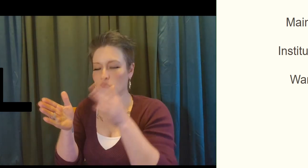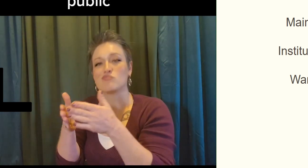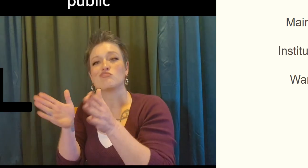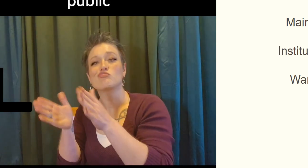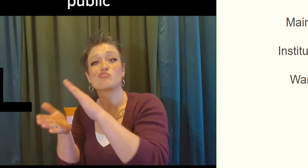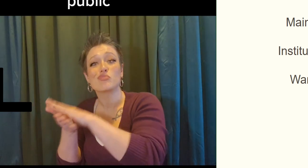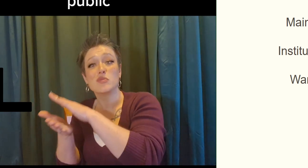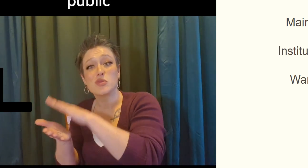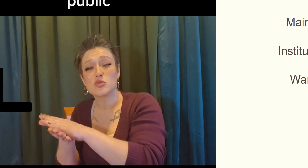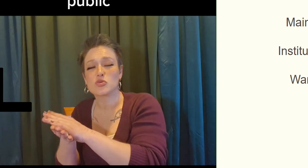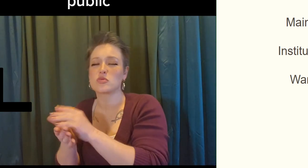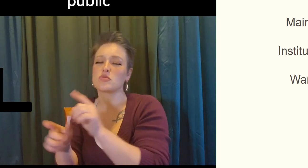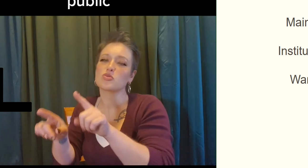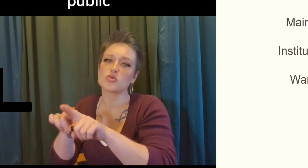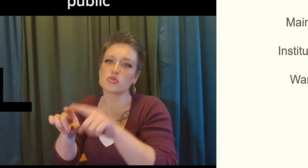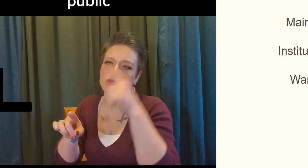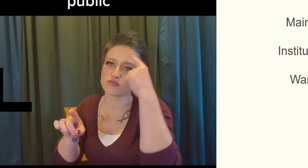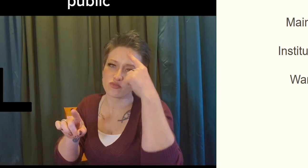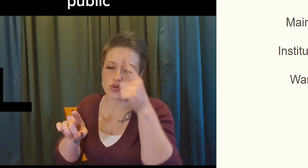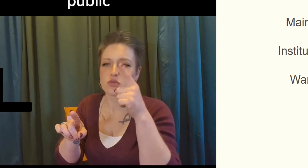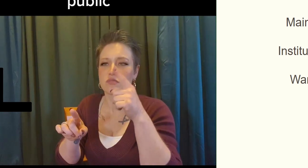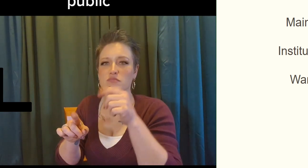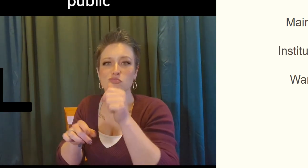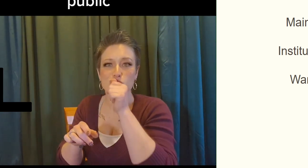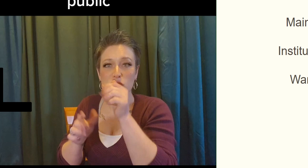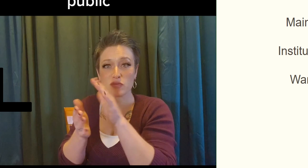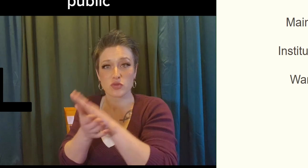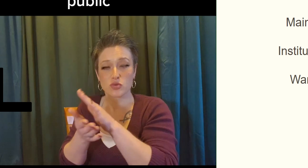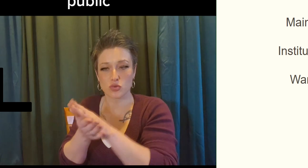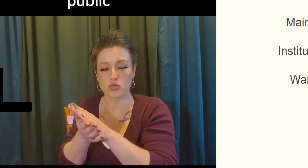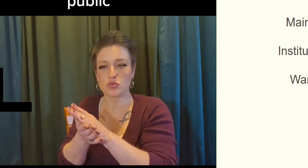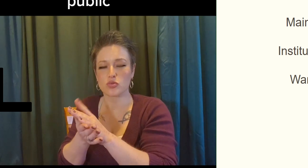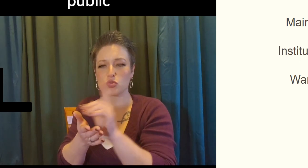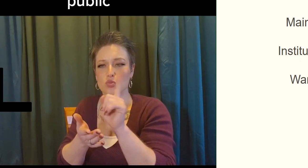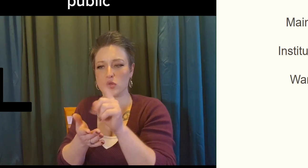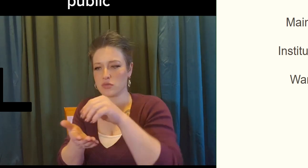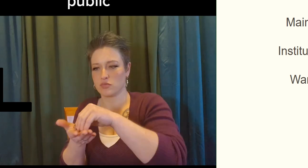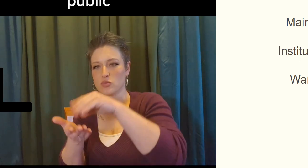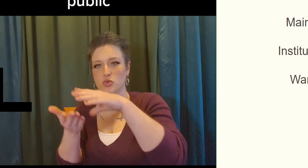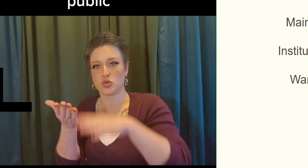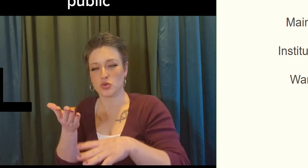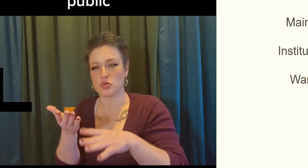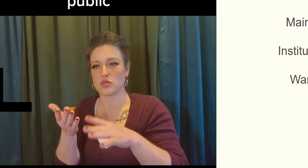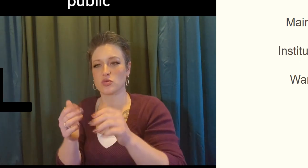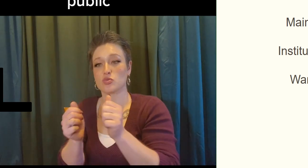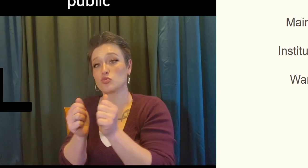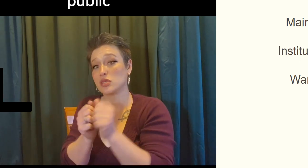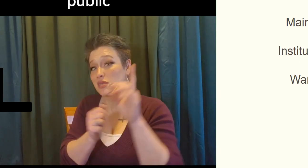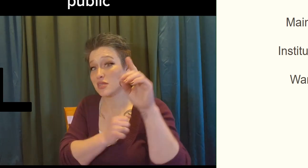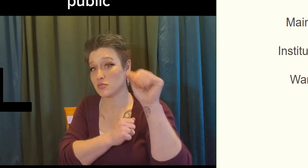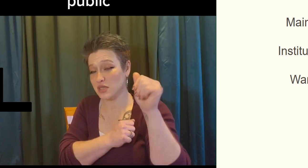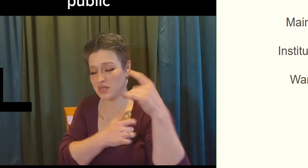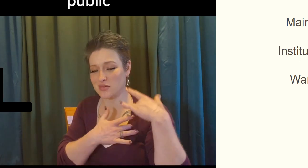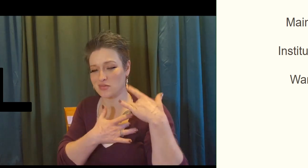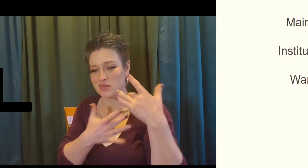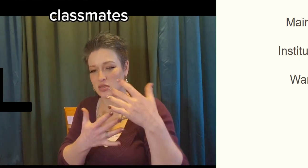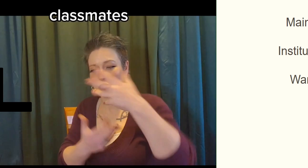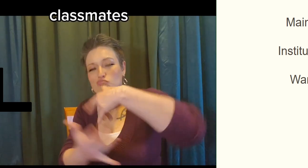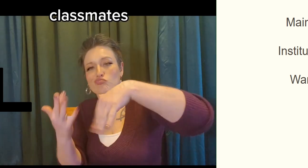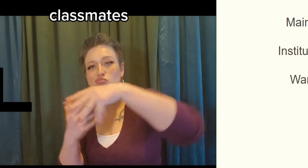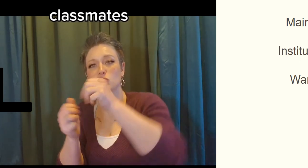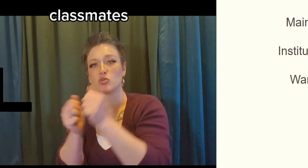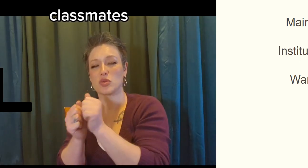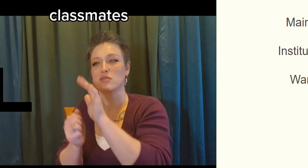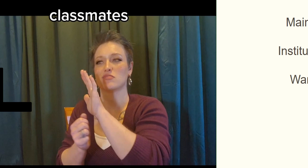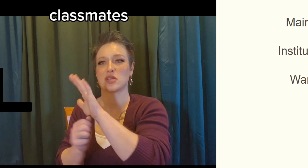This means general education for typical schools, private or public. It